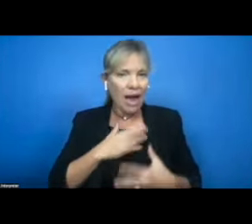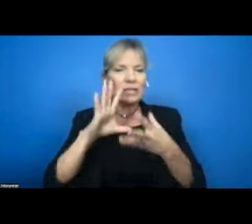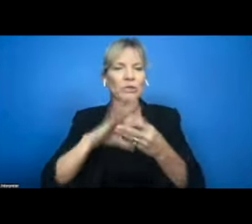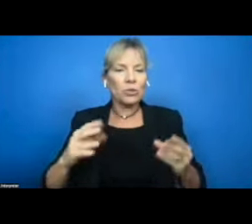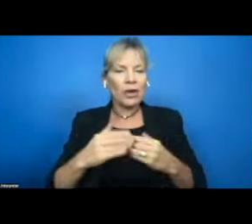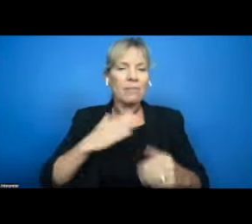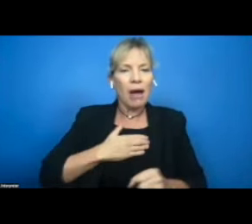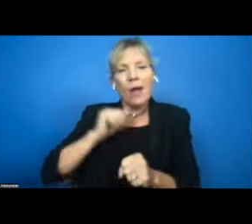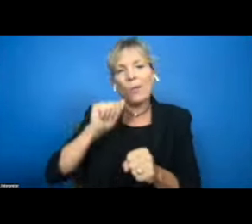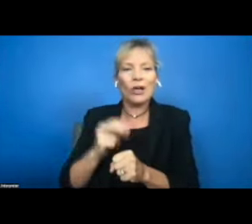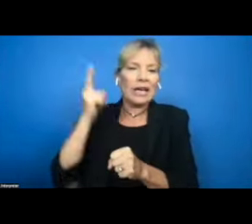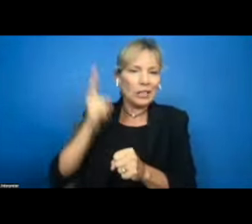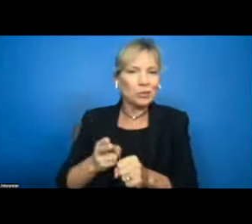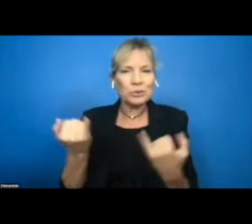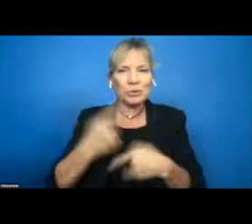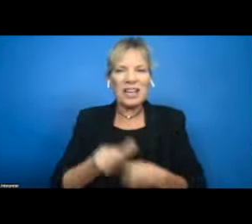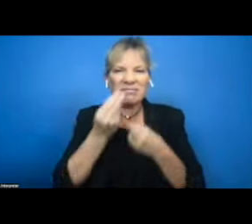work path with you today.